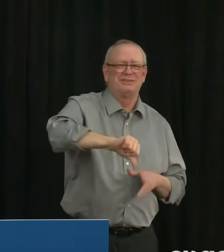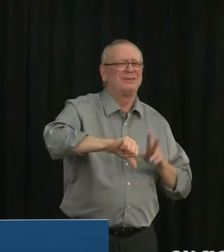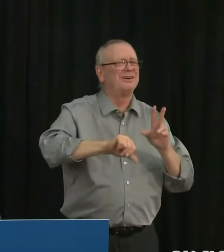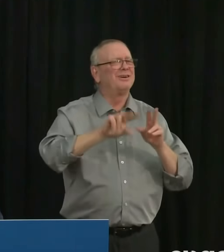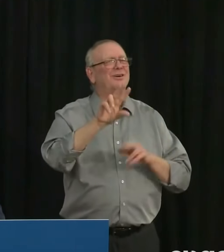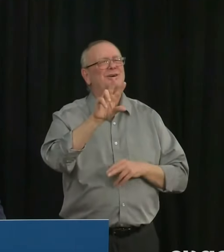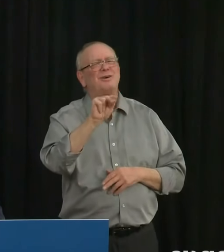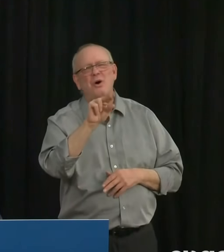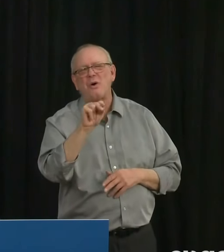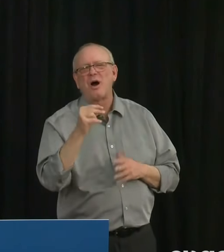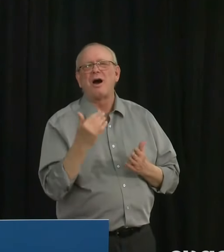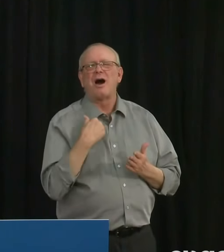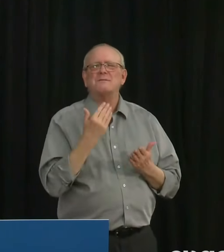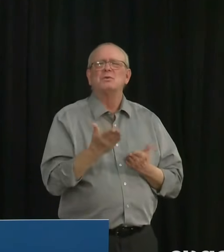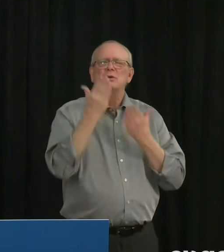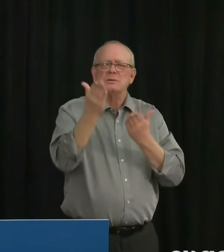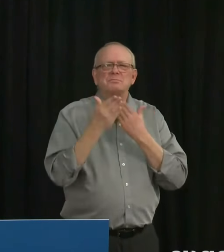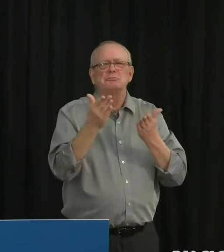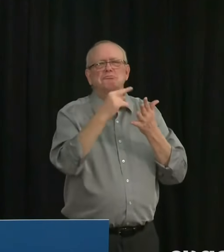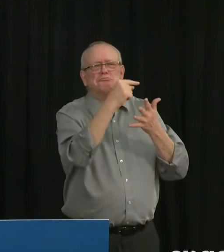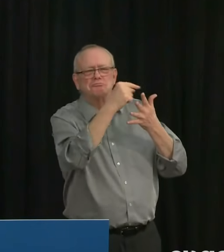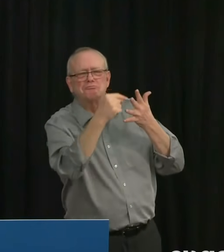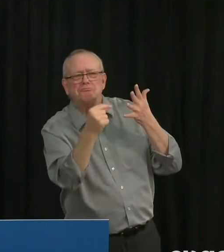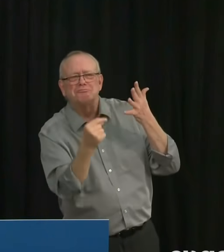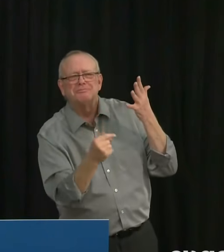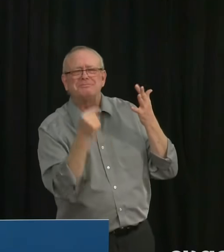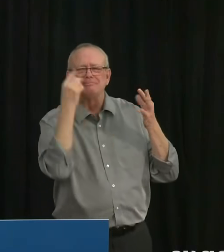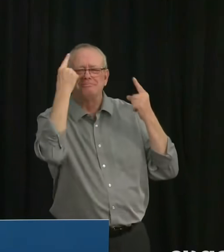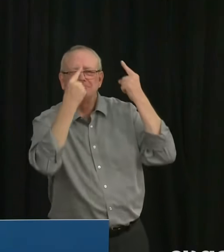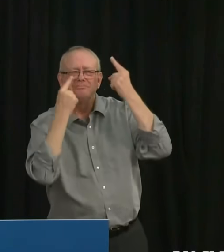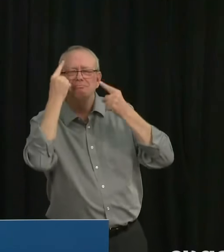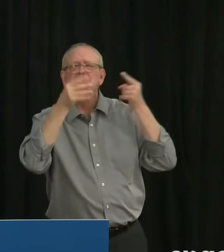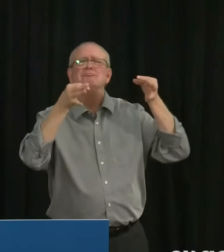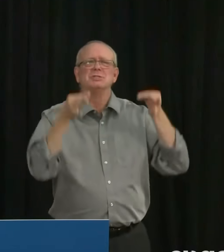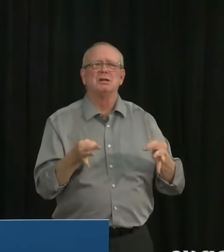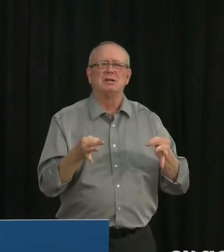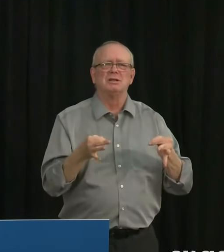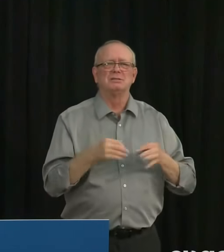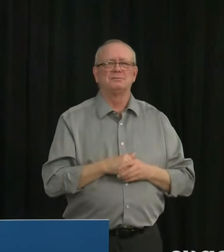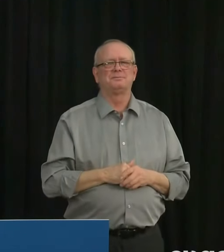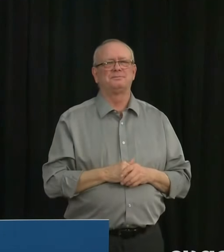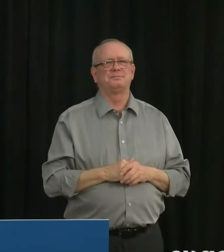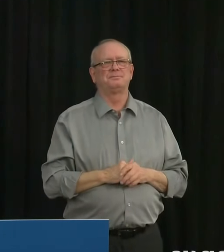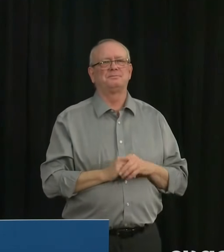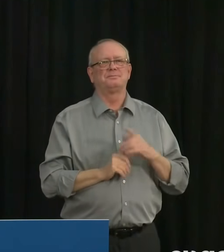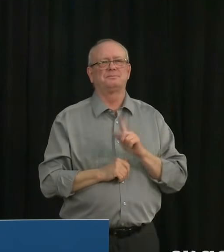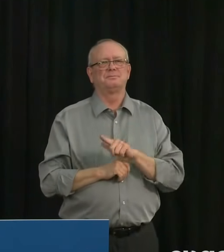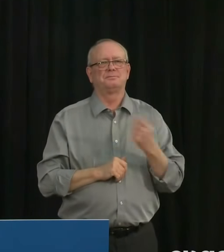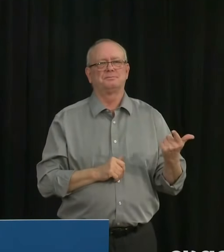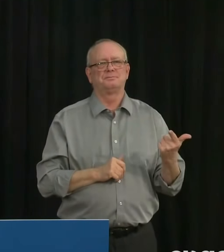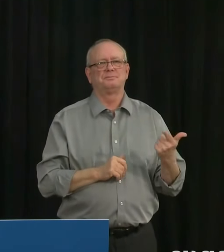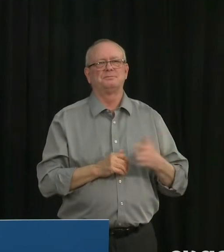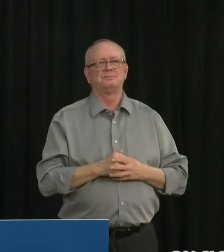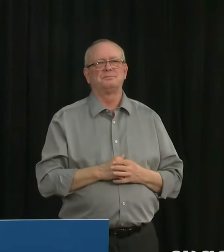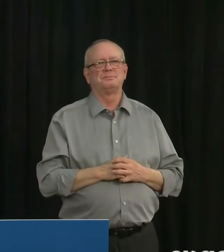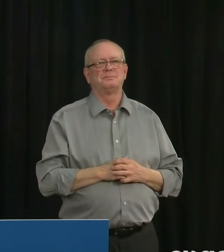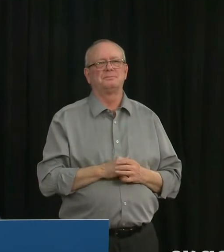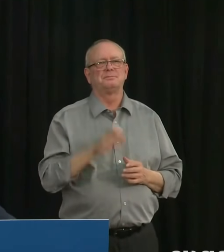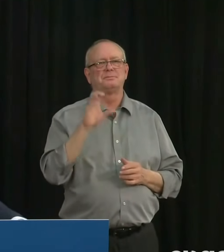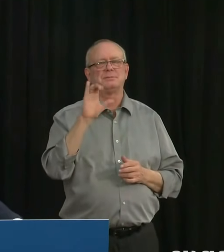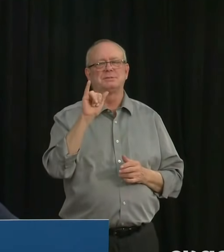next caller, please? Next is Carly Robinson with City News. Go ahead,